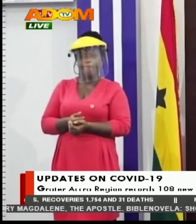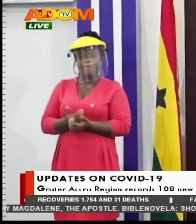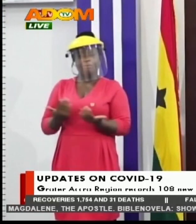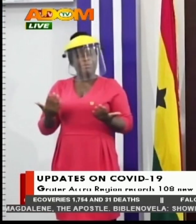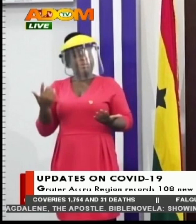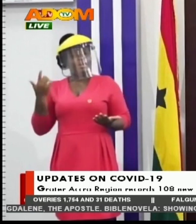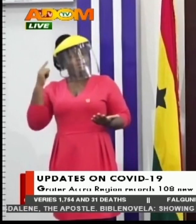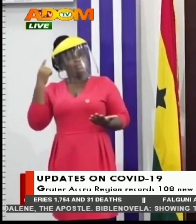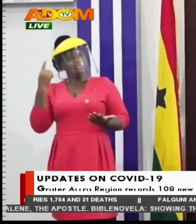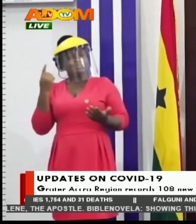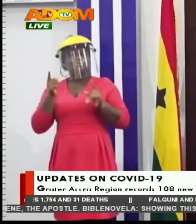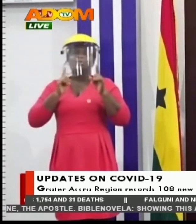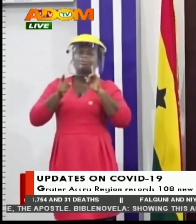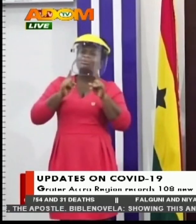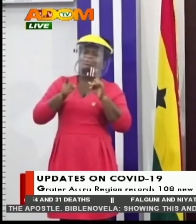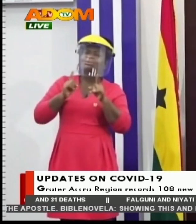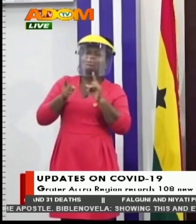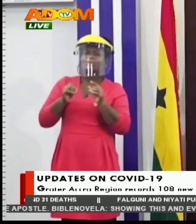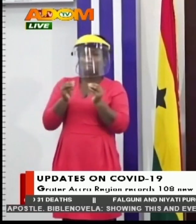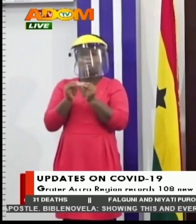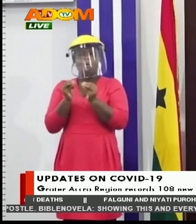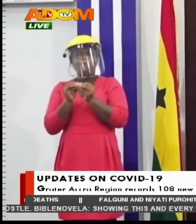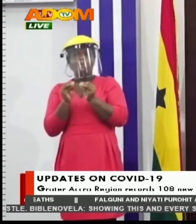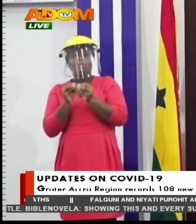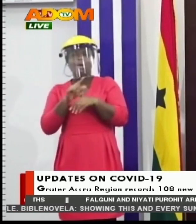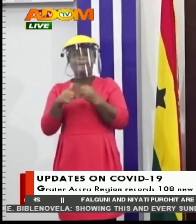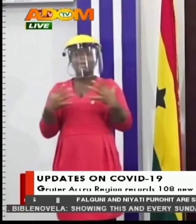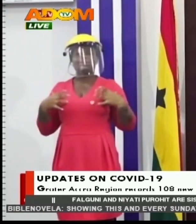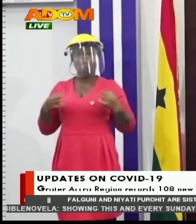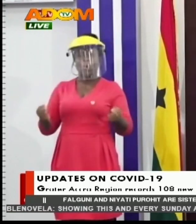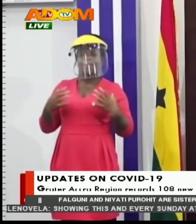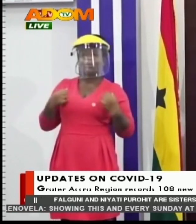89,000 cases in Africa and 38.8% recoveries.